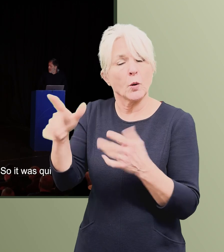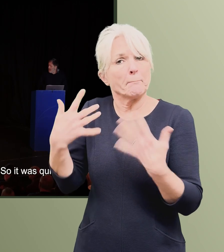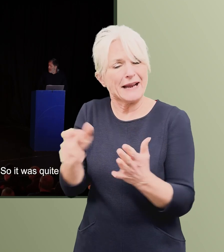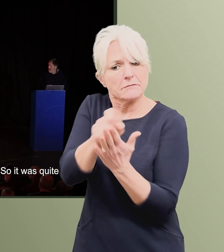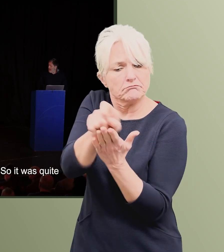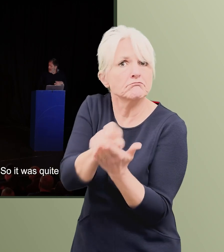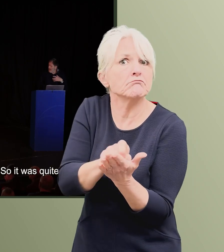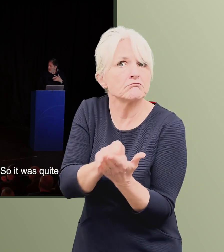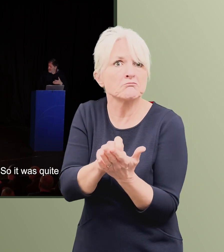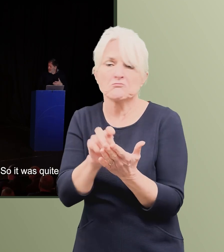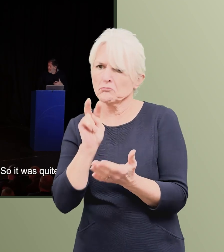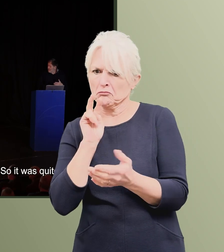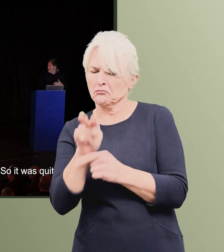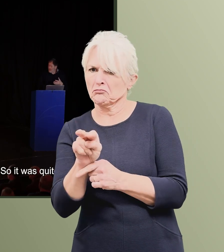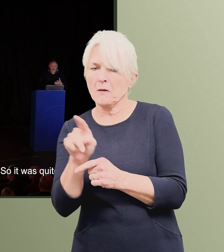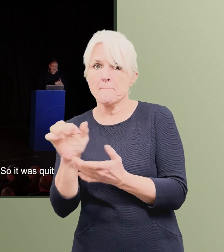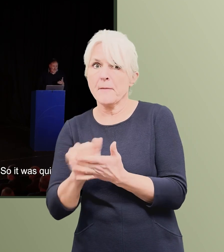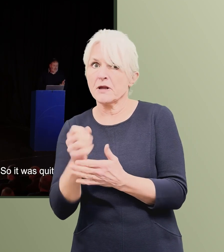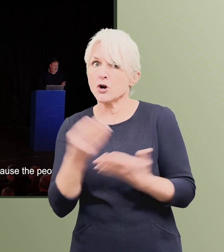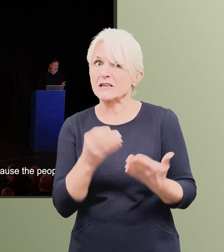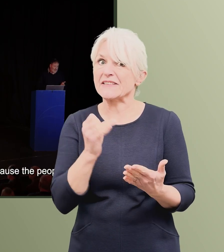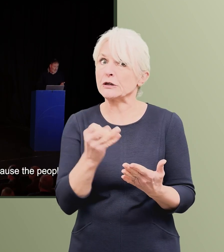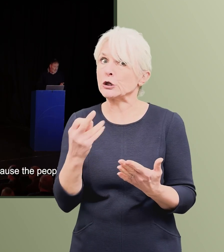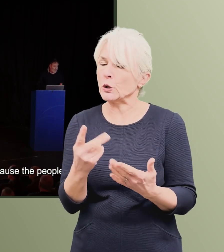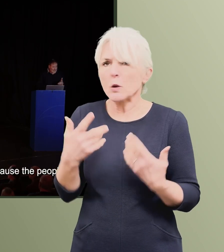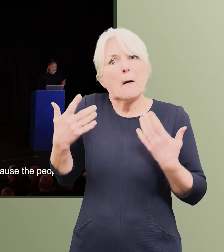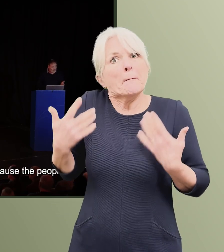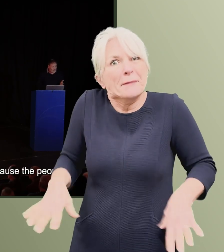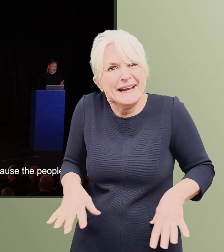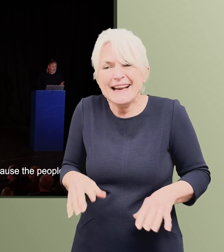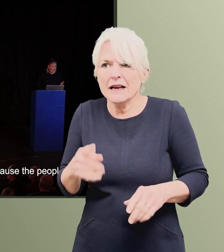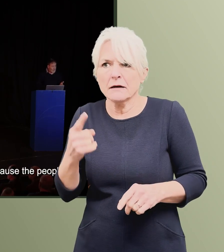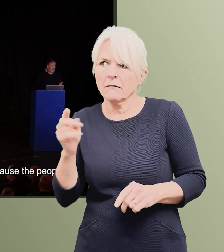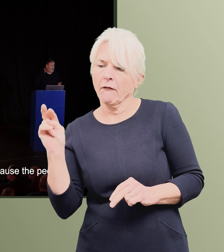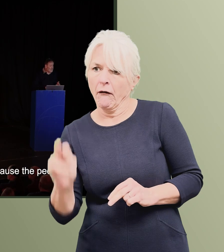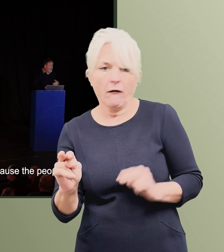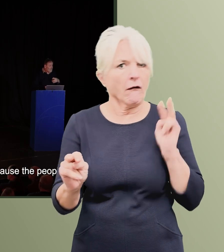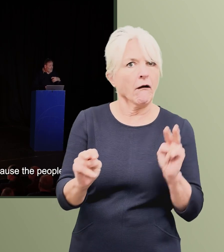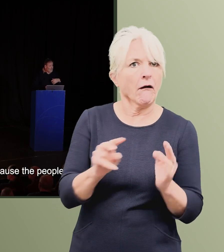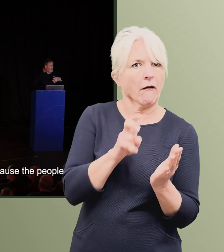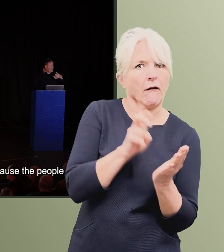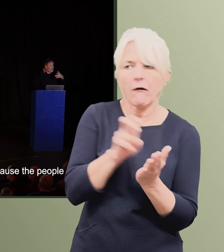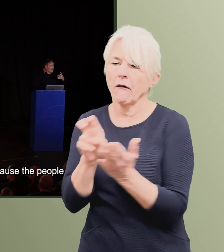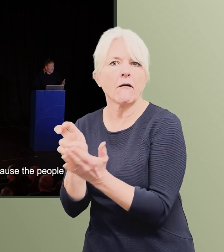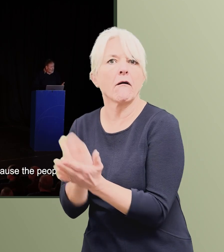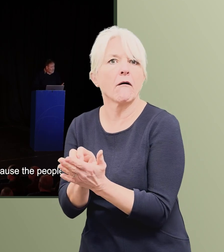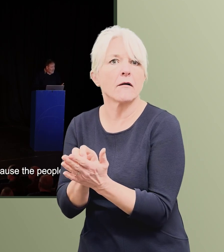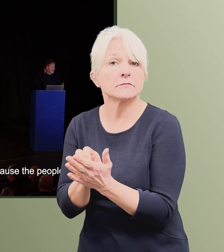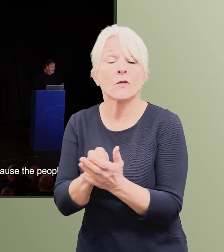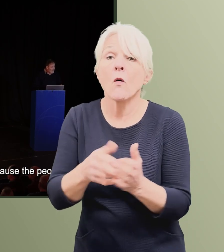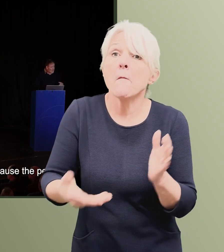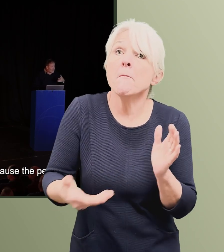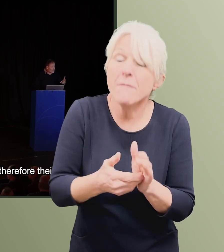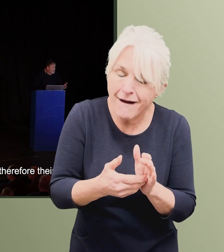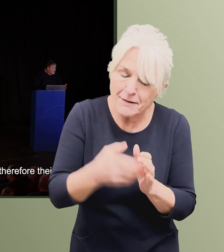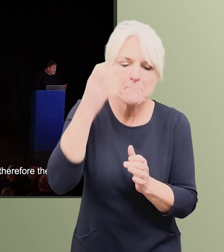So it was quite interesting to look at, first of all, the land use. And the land use was useful because the people who run the farm